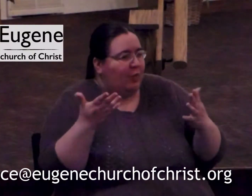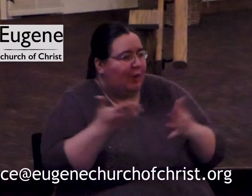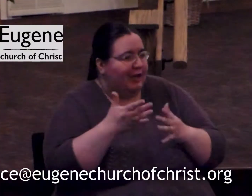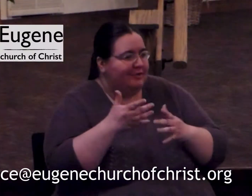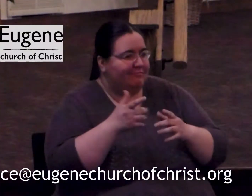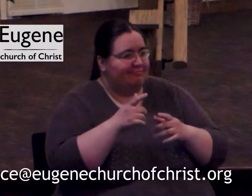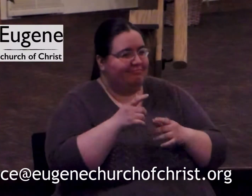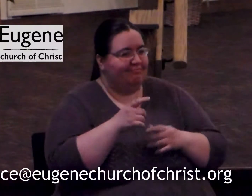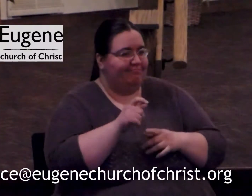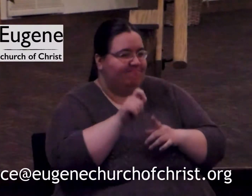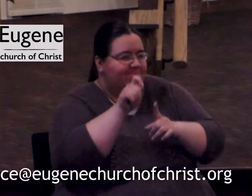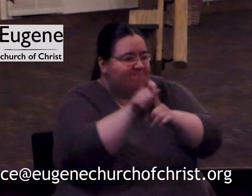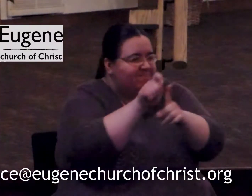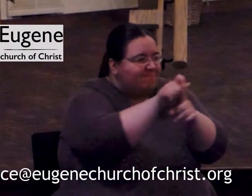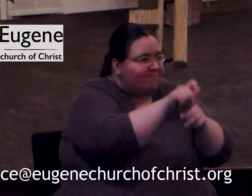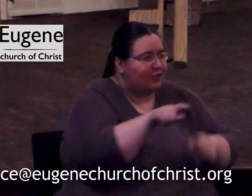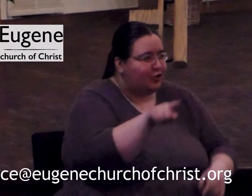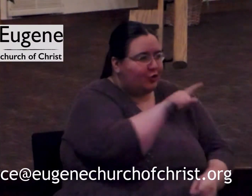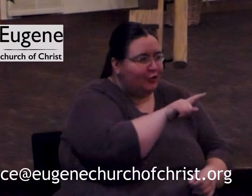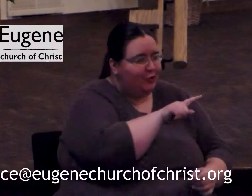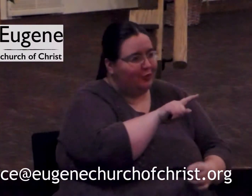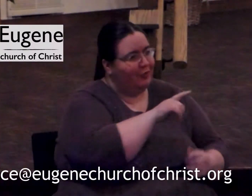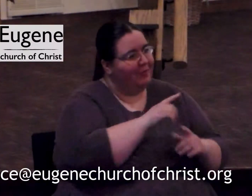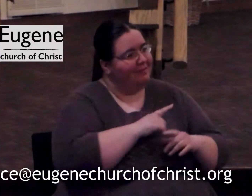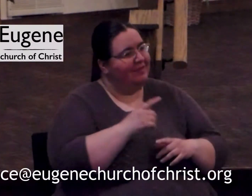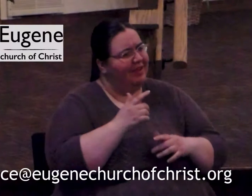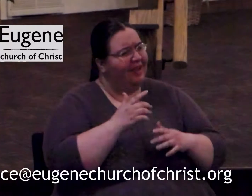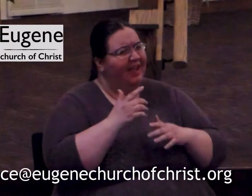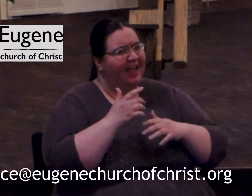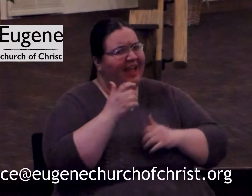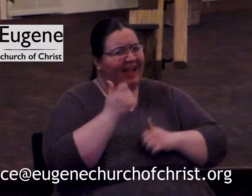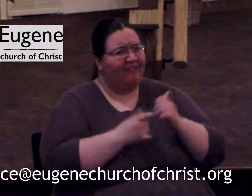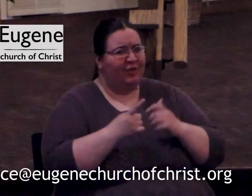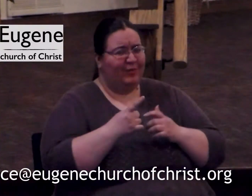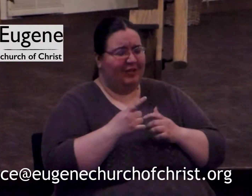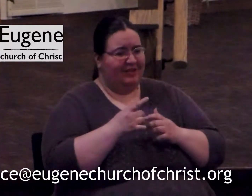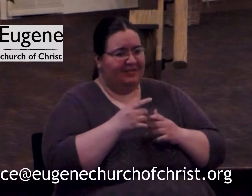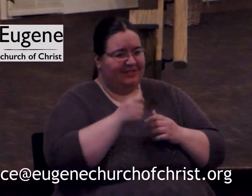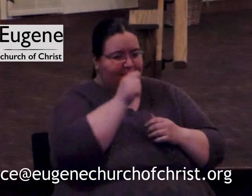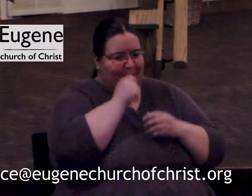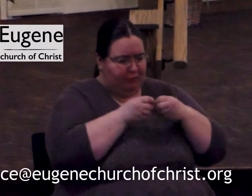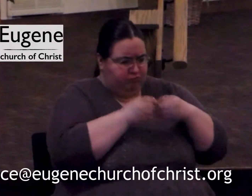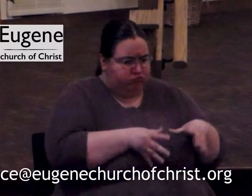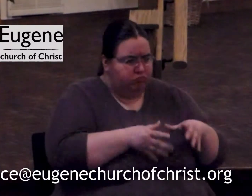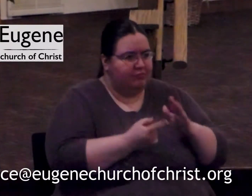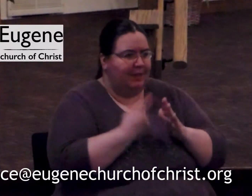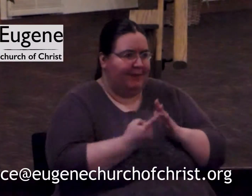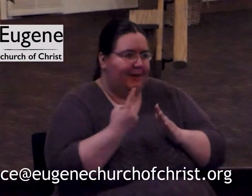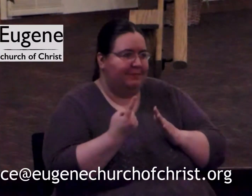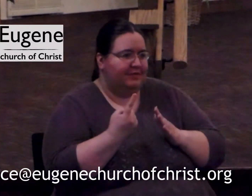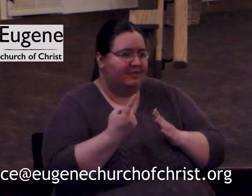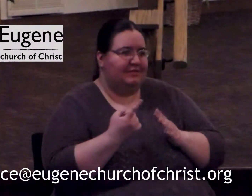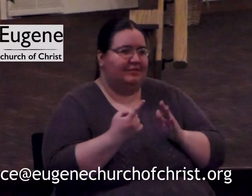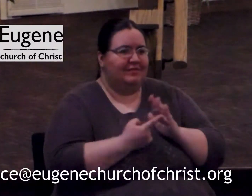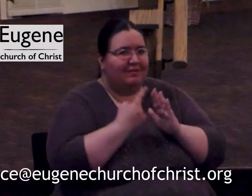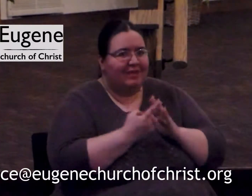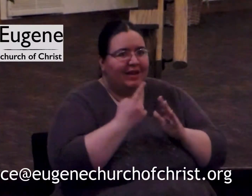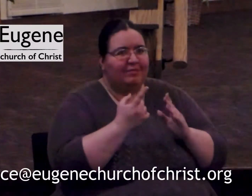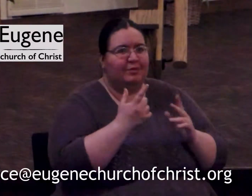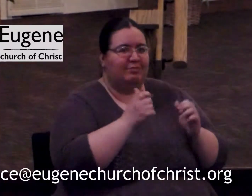better person than I am. We lose patience. We lose it with people. We lose it with neighbors. We lose it with coworkers. We lose it with